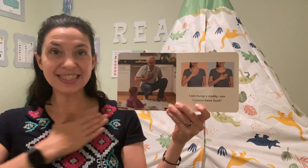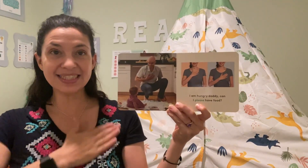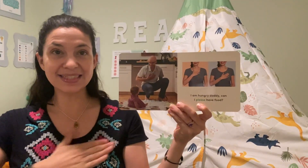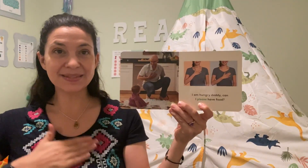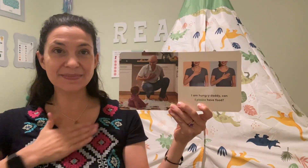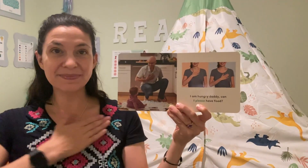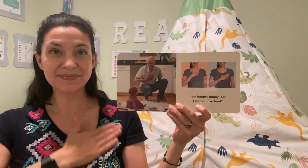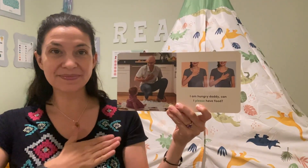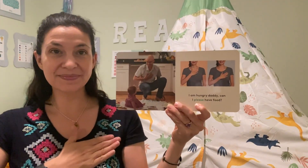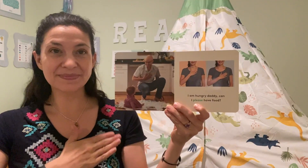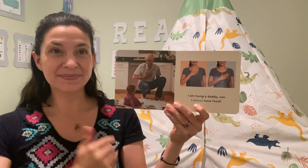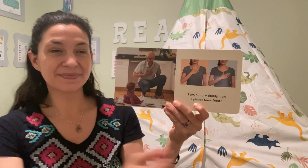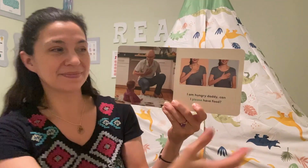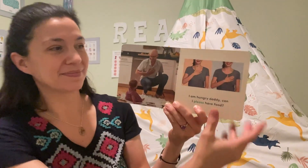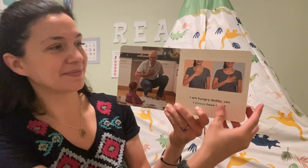Please?